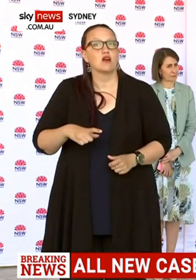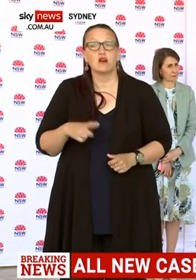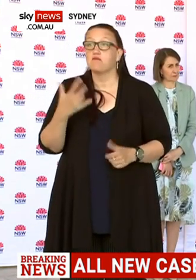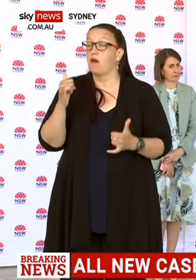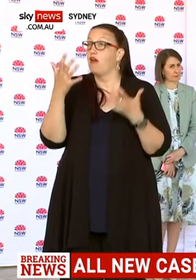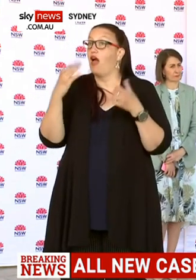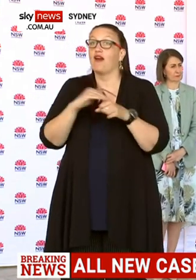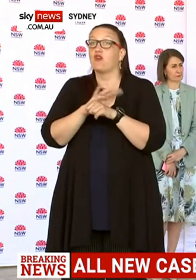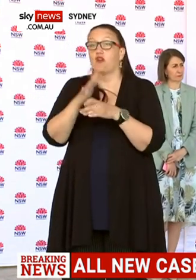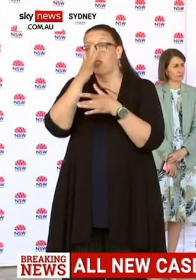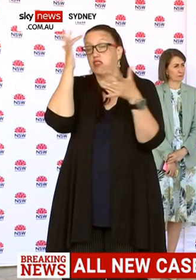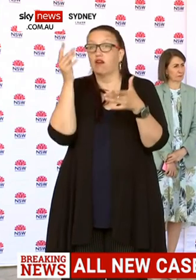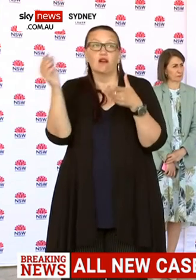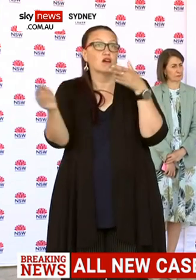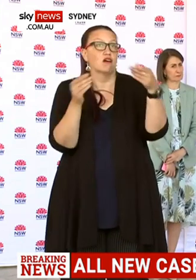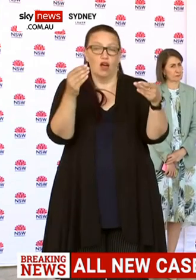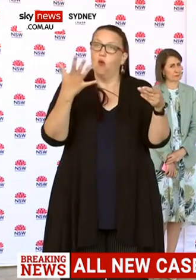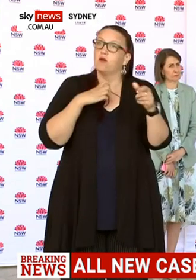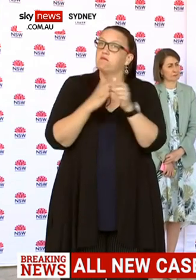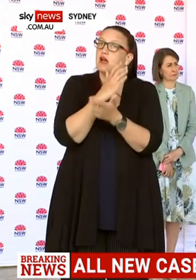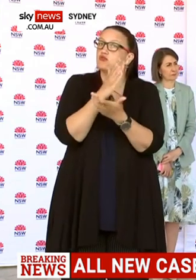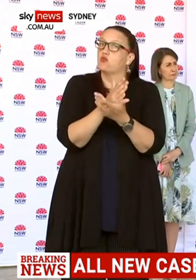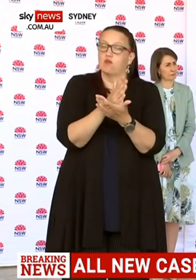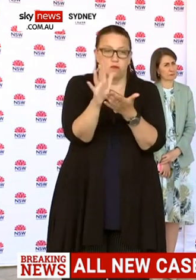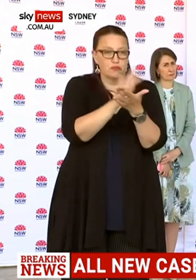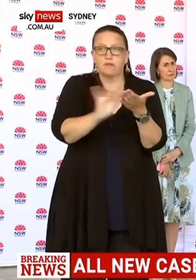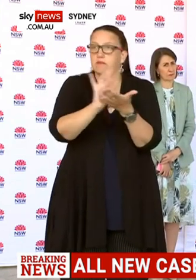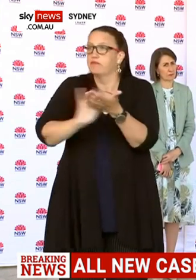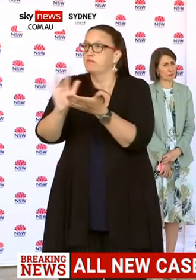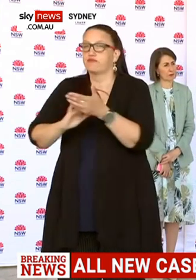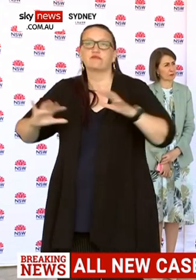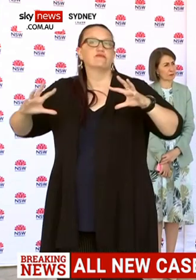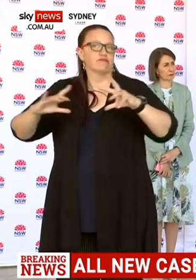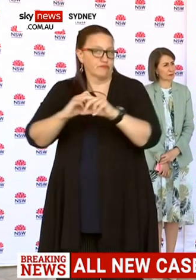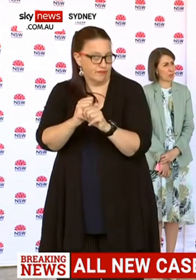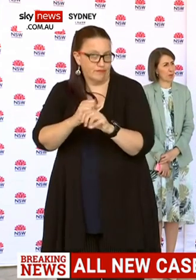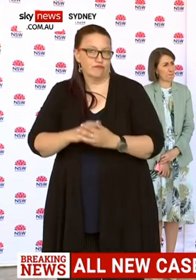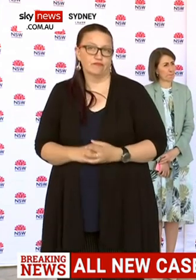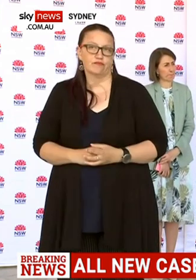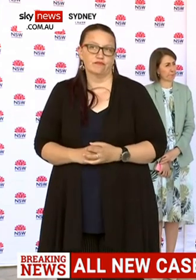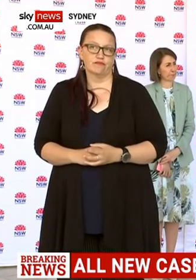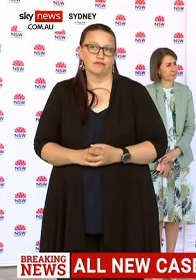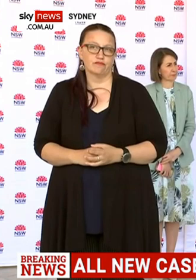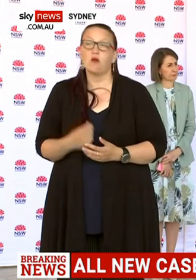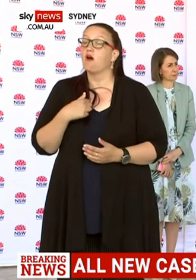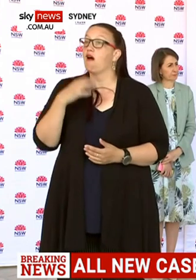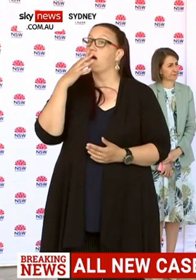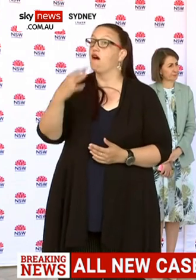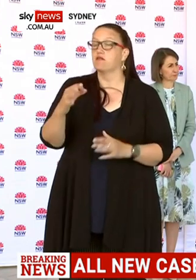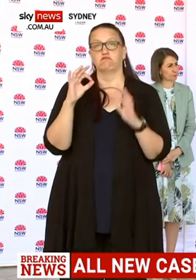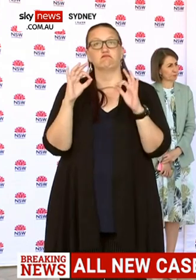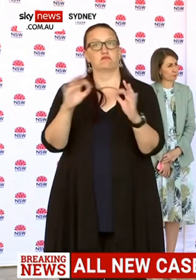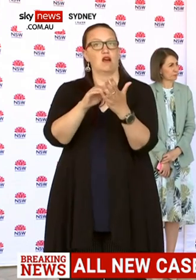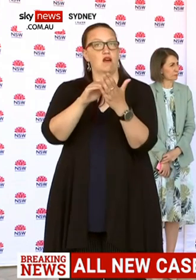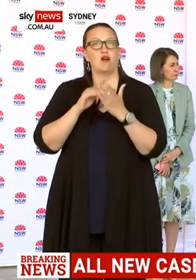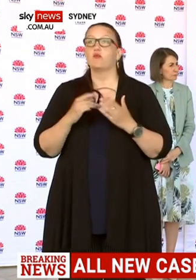Also, I would like to enlist the support of general practitioners across the state. We know that general